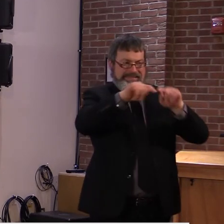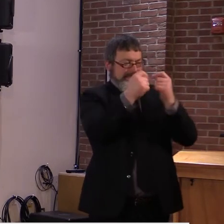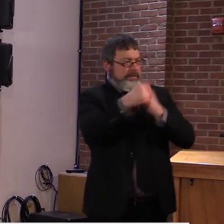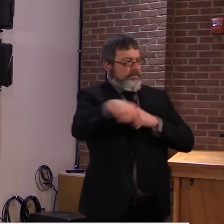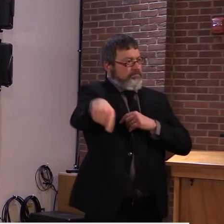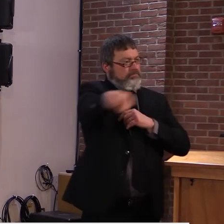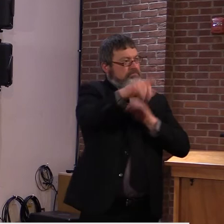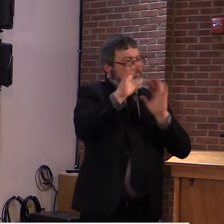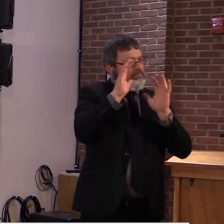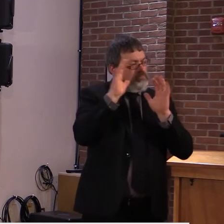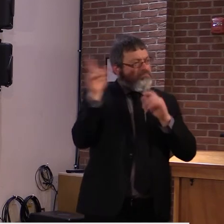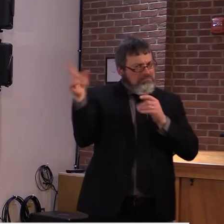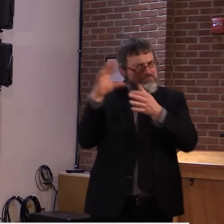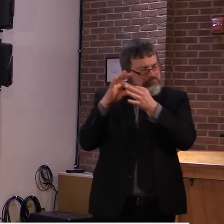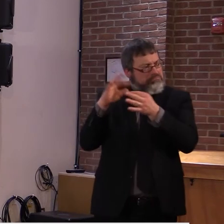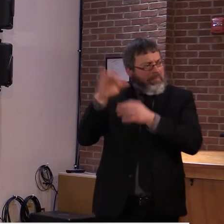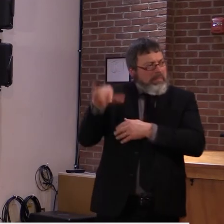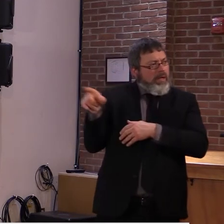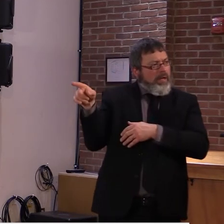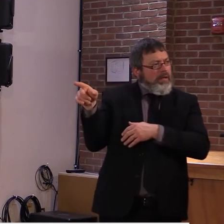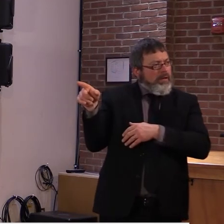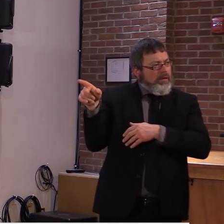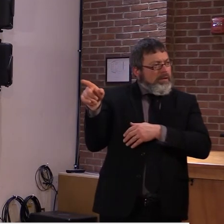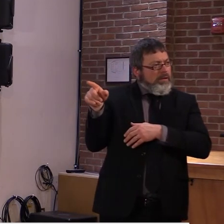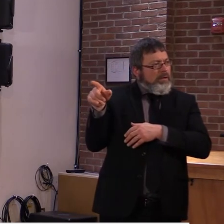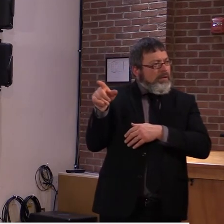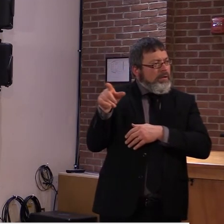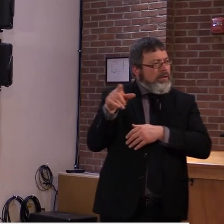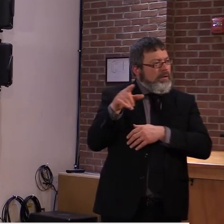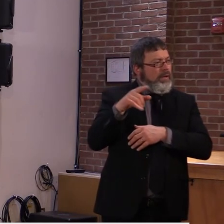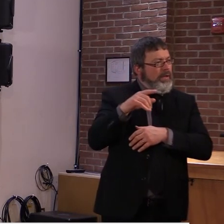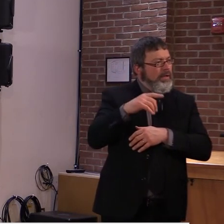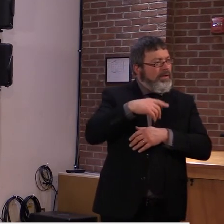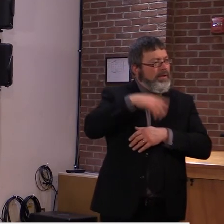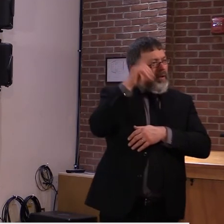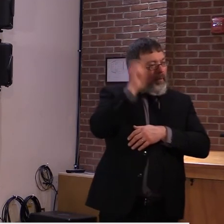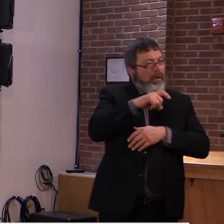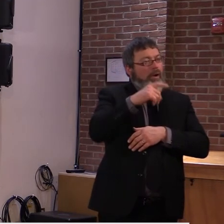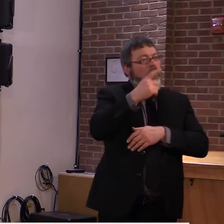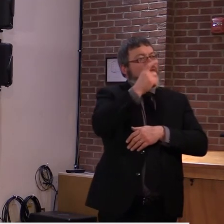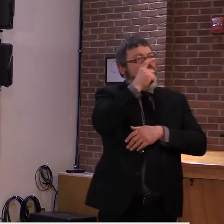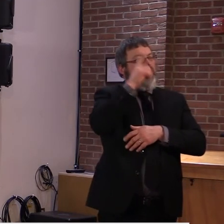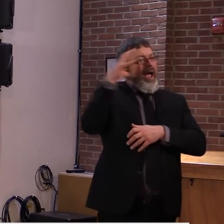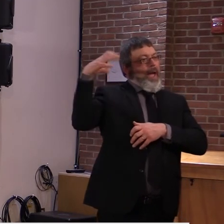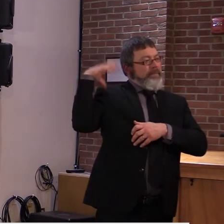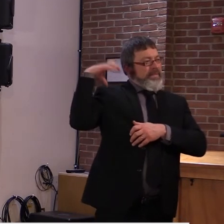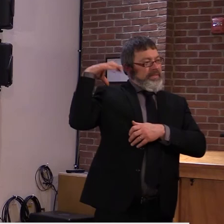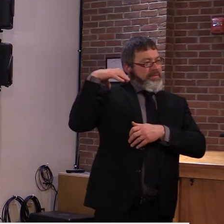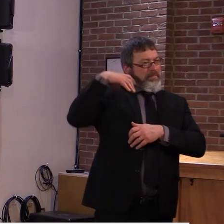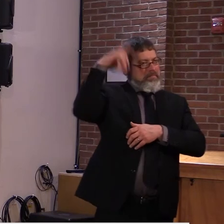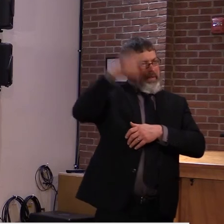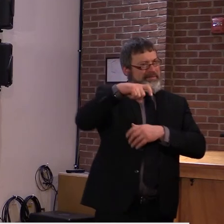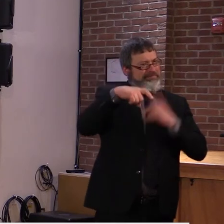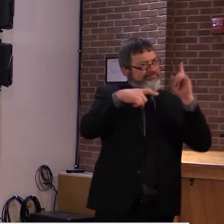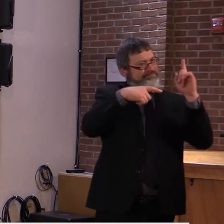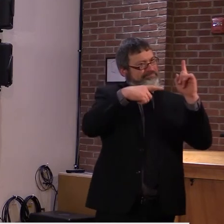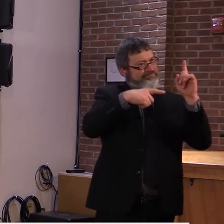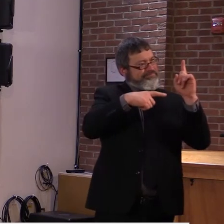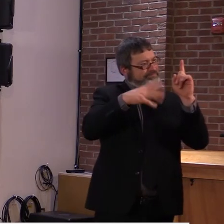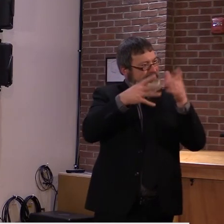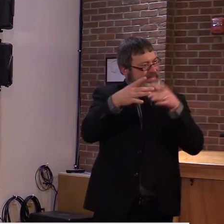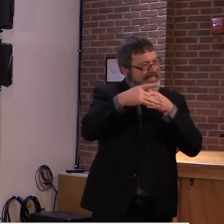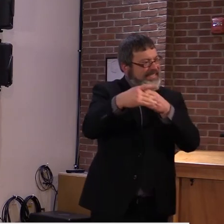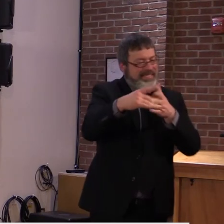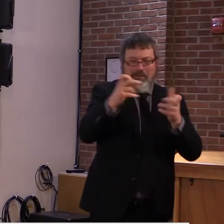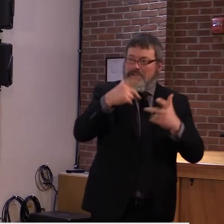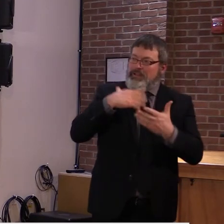on this thing. And like I said at Thanksgiving time, thank you for what you're doing. You know, you are leading the thing, and yes, you've